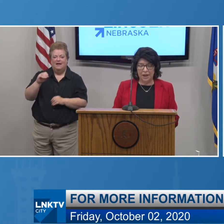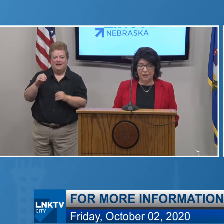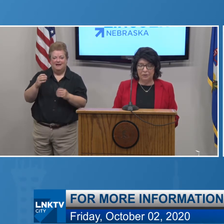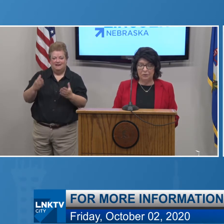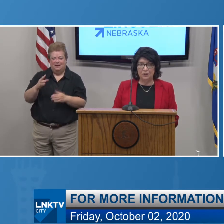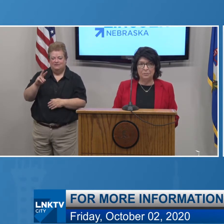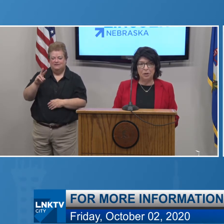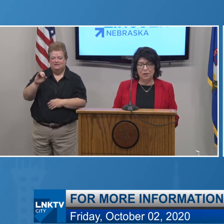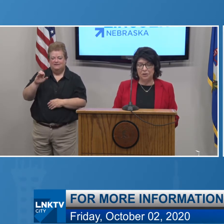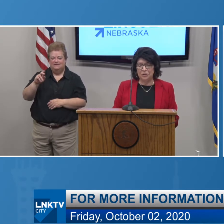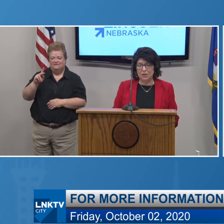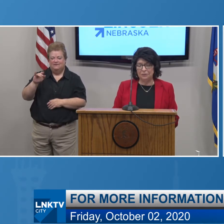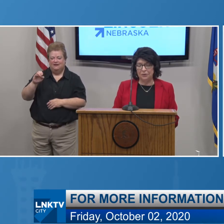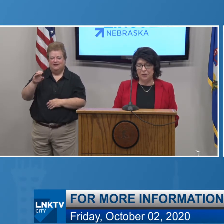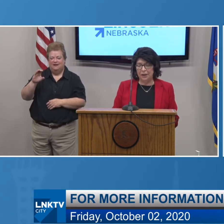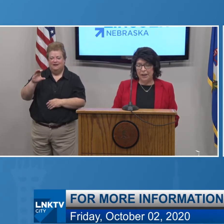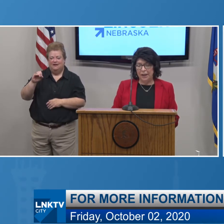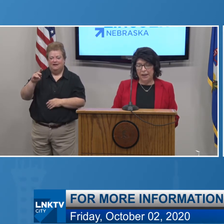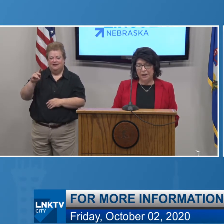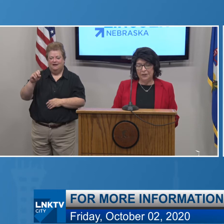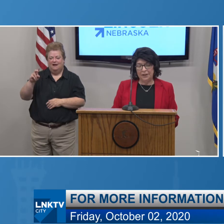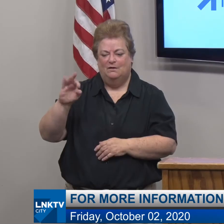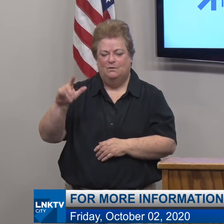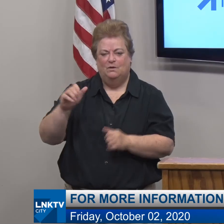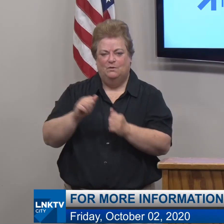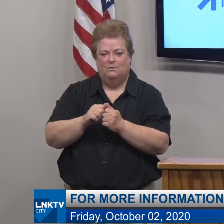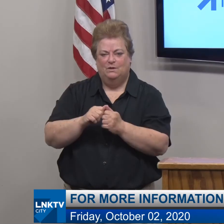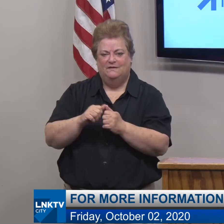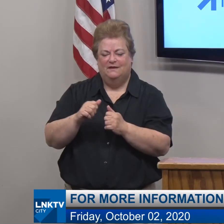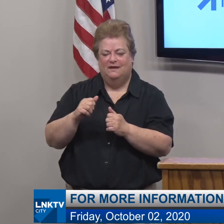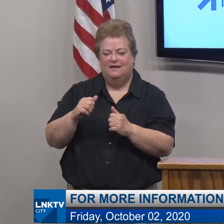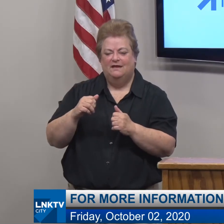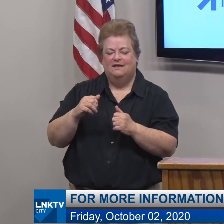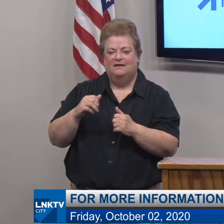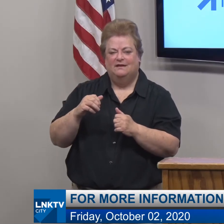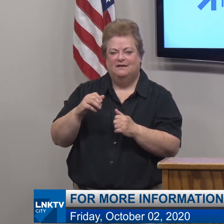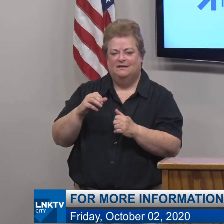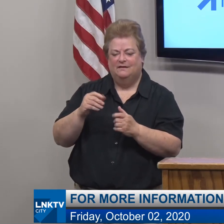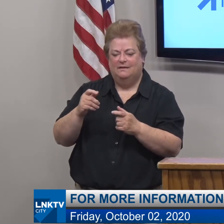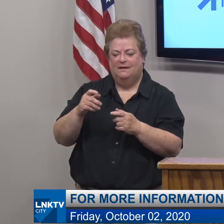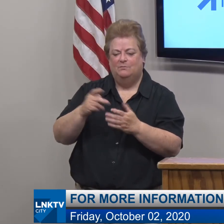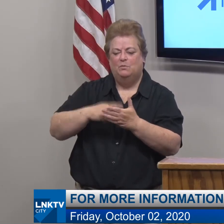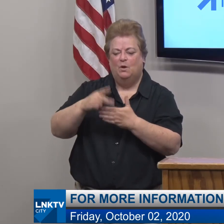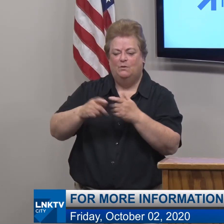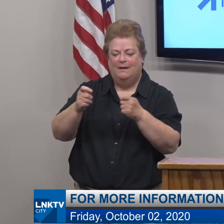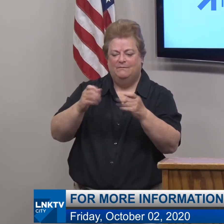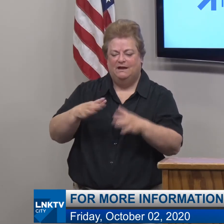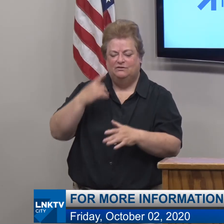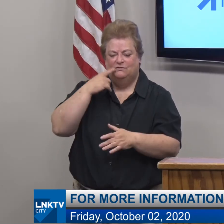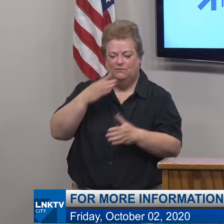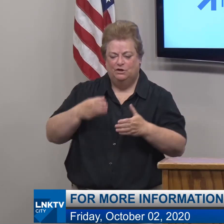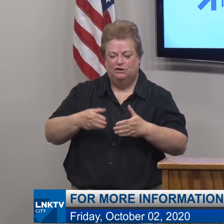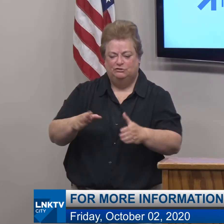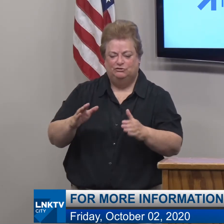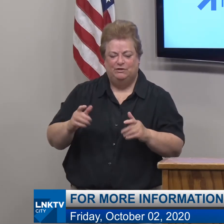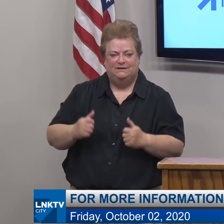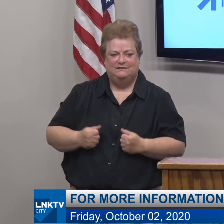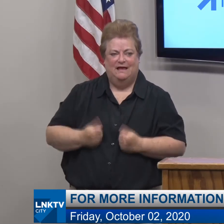Vicki Cockrell with the Partnership for a Healthy Lincoln, the program manager for Streets Alive. Hi,